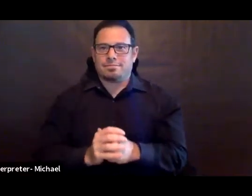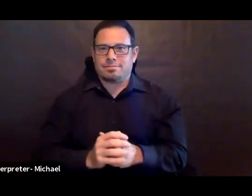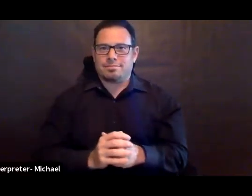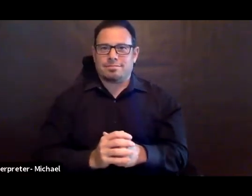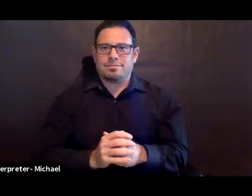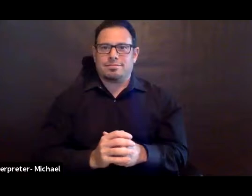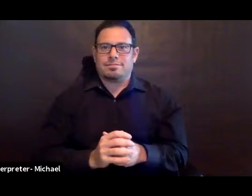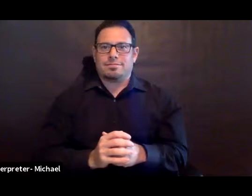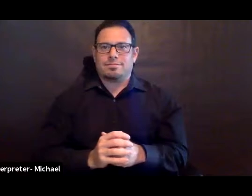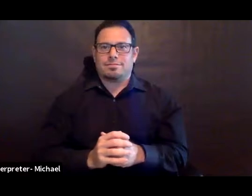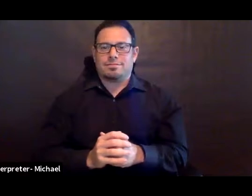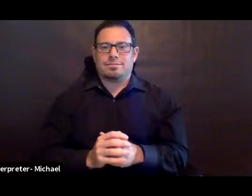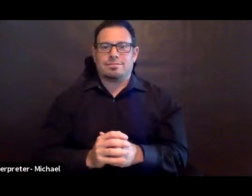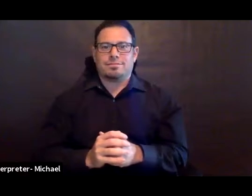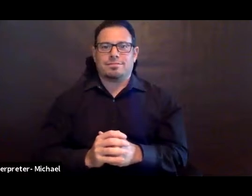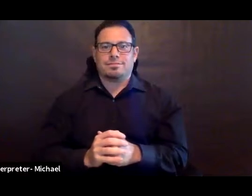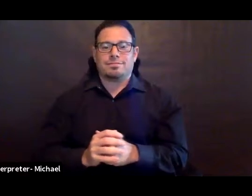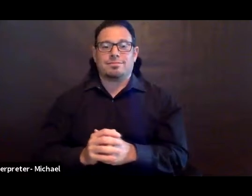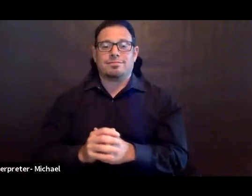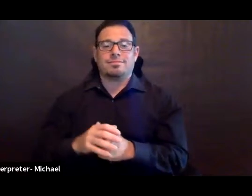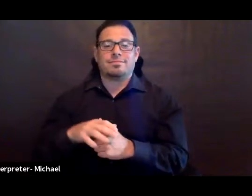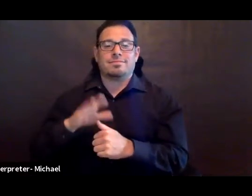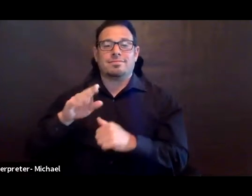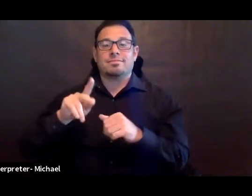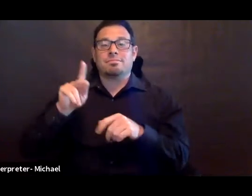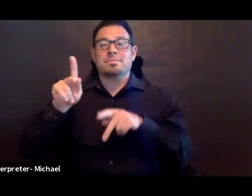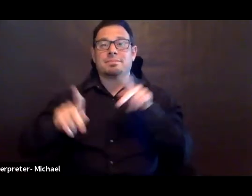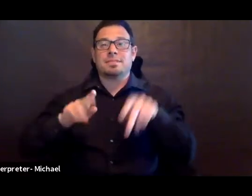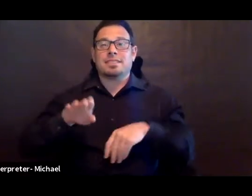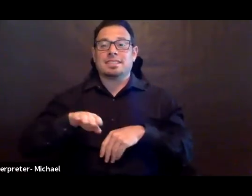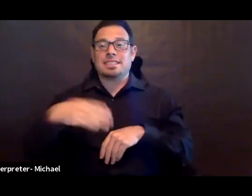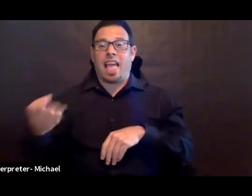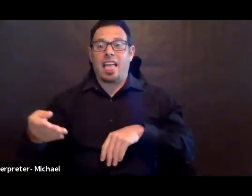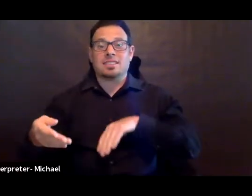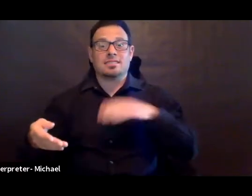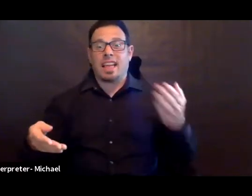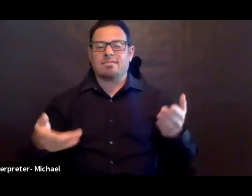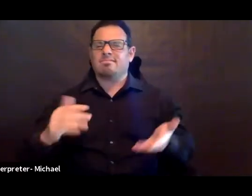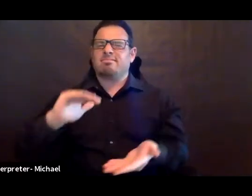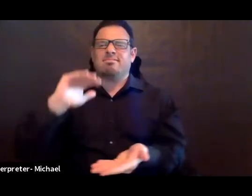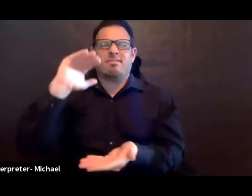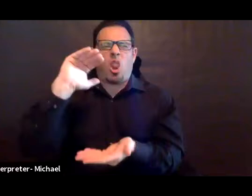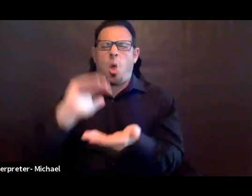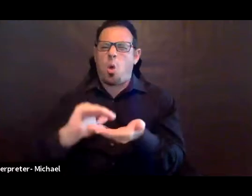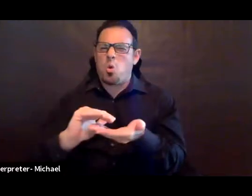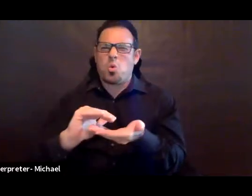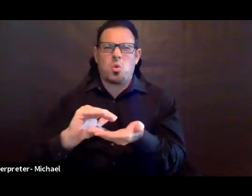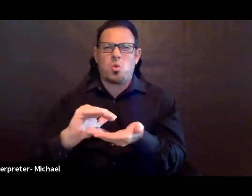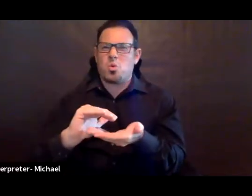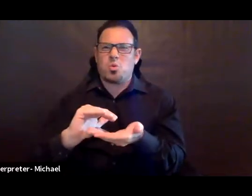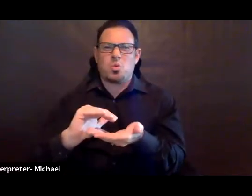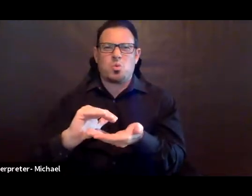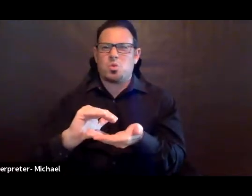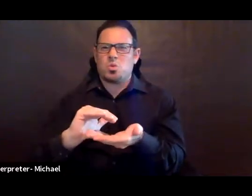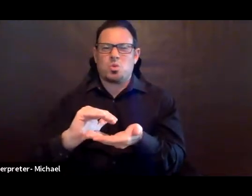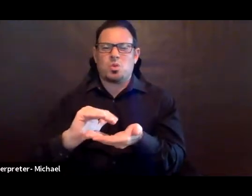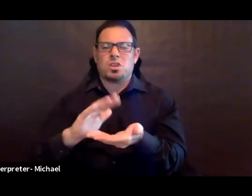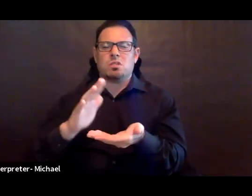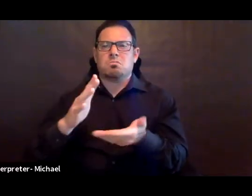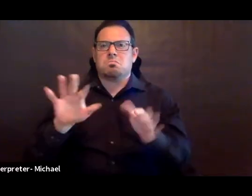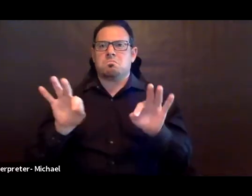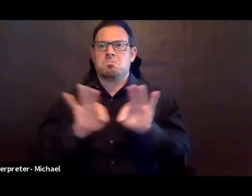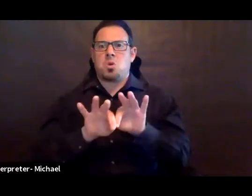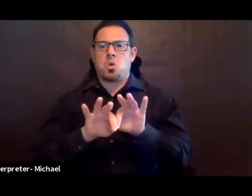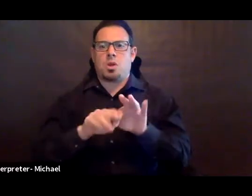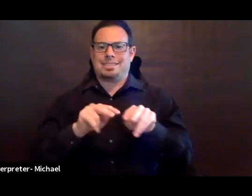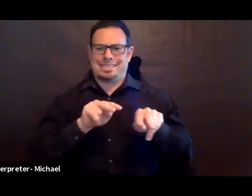indicator, so that could tick up in a week or two as we've seen some additional hospitalizations recently. It's